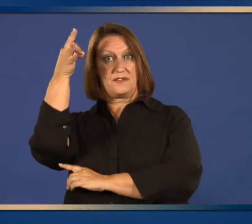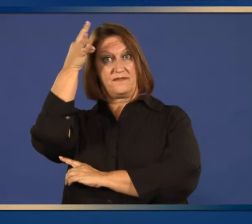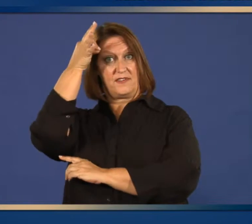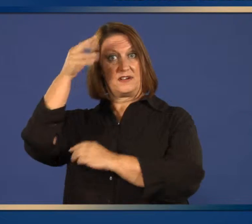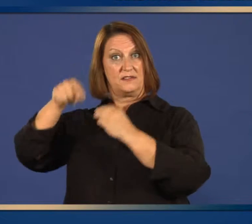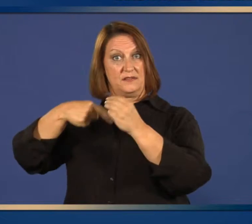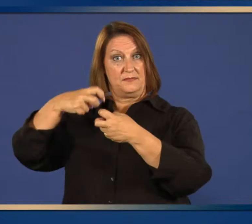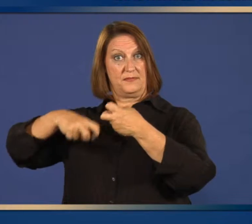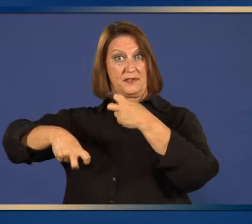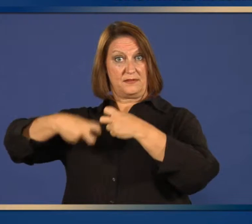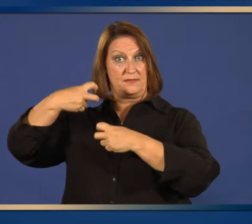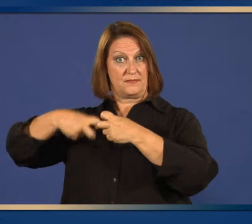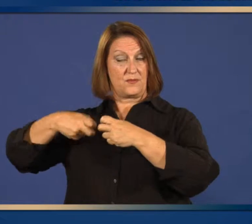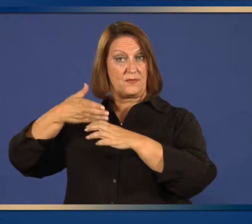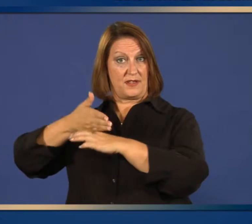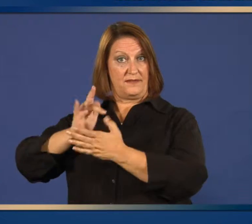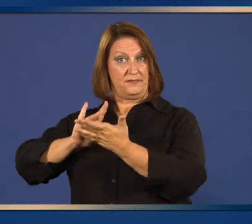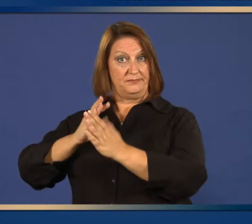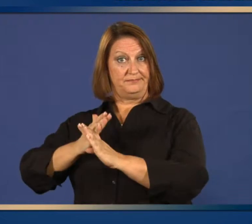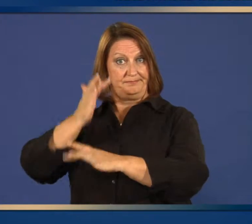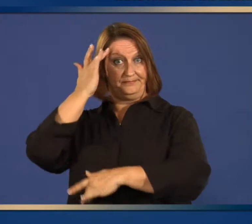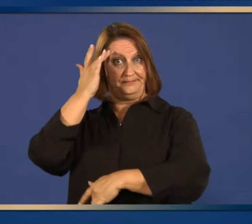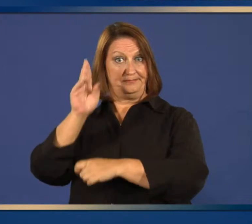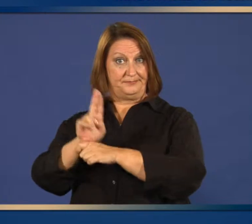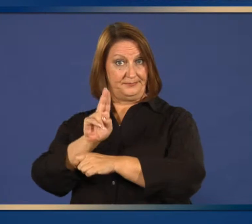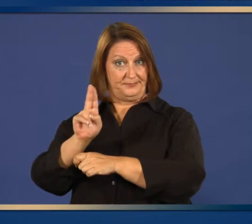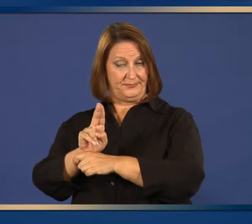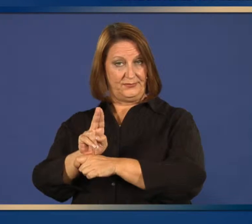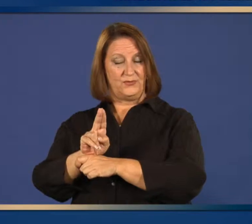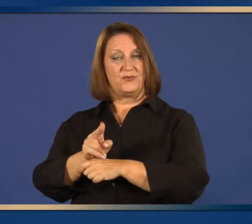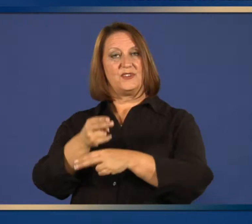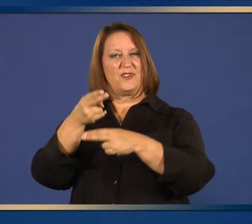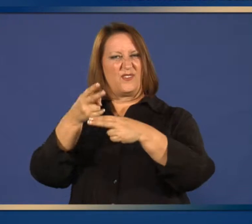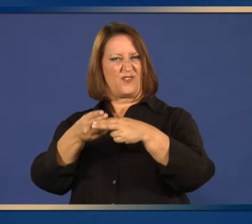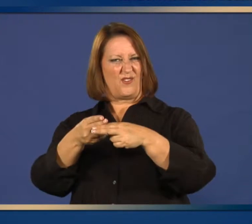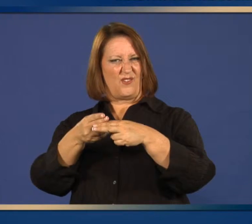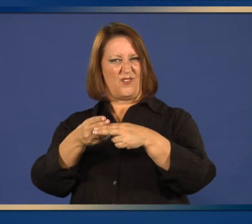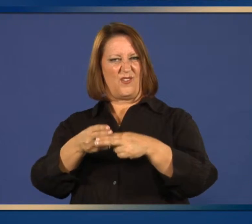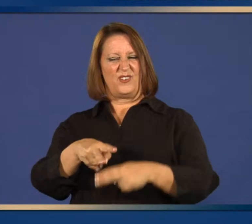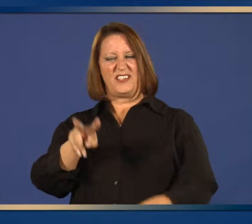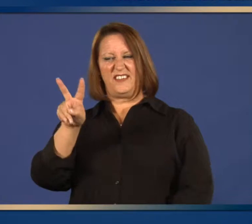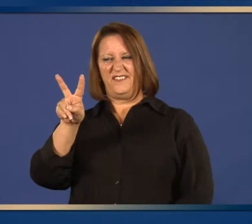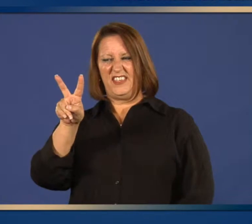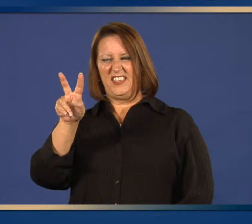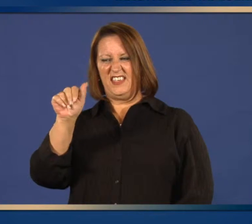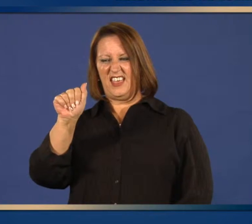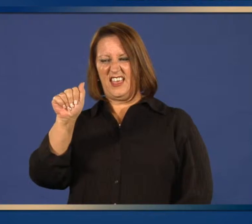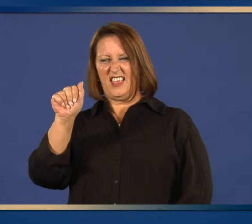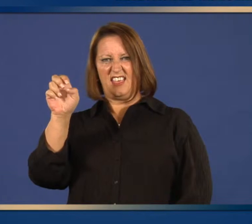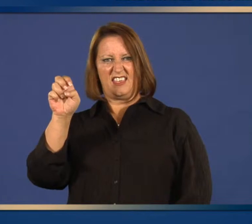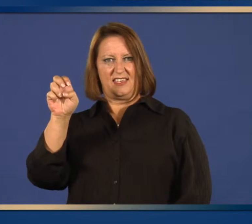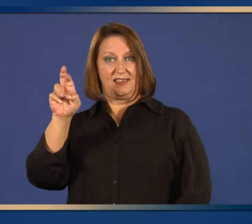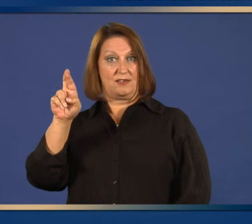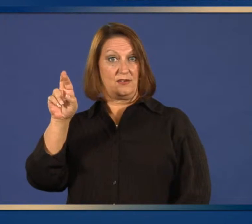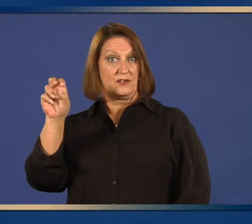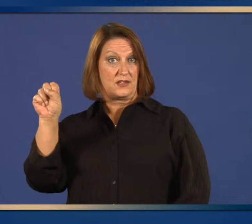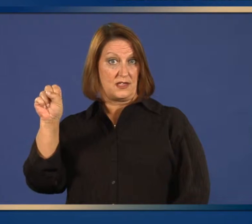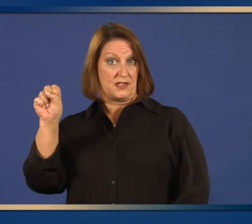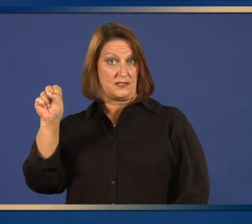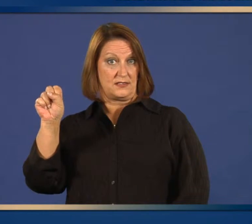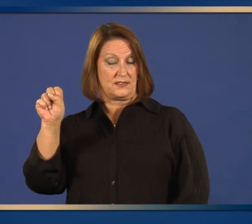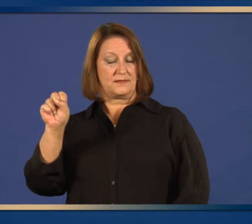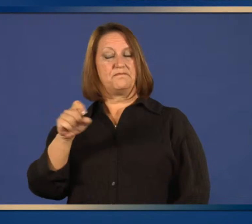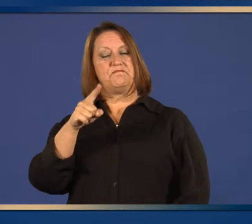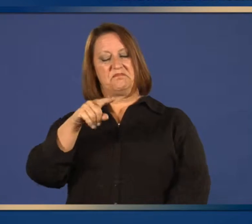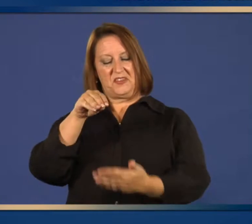Ask your healthcare provider to report the reaction by filing a Vaccine Adverse Event